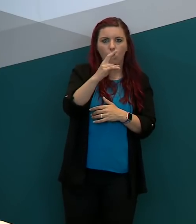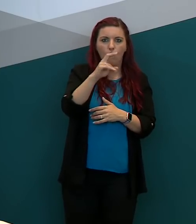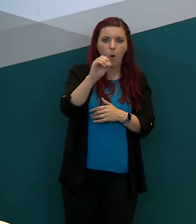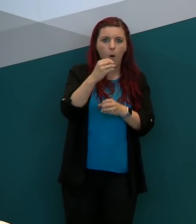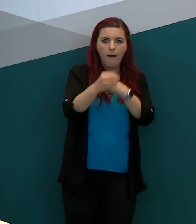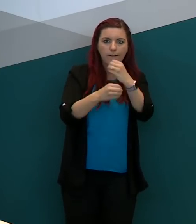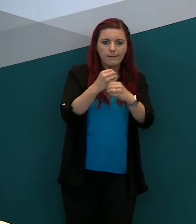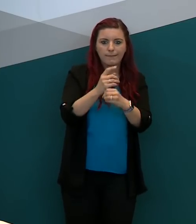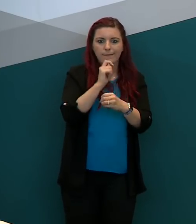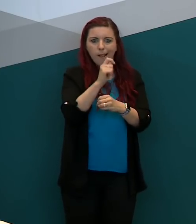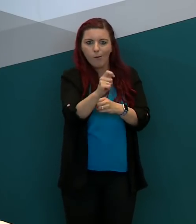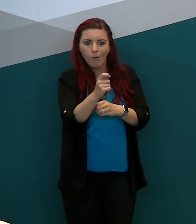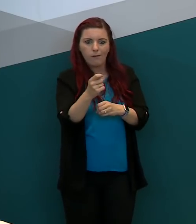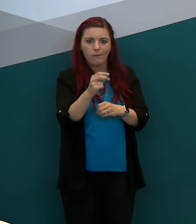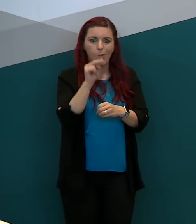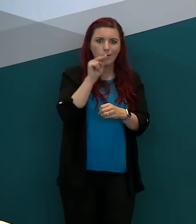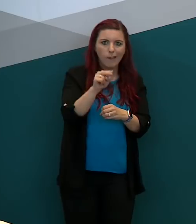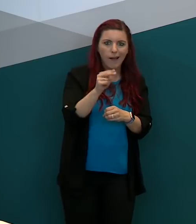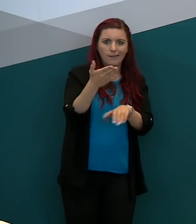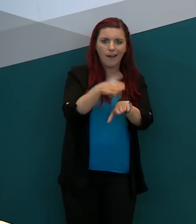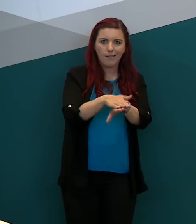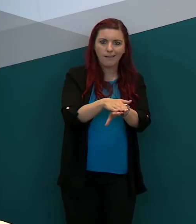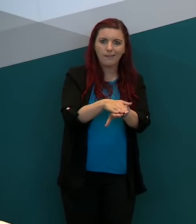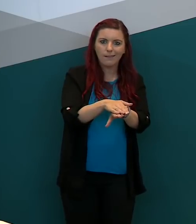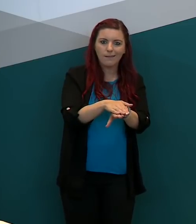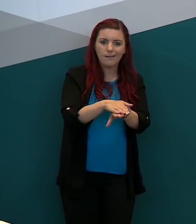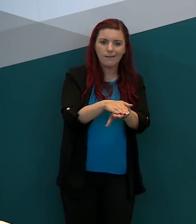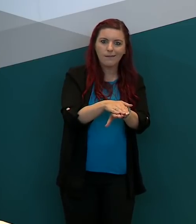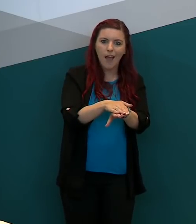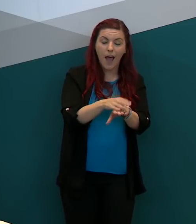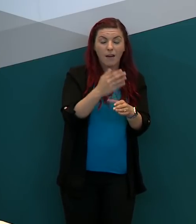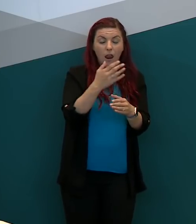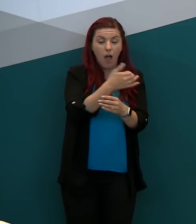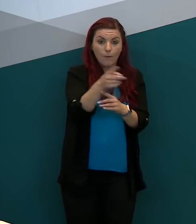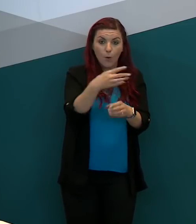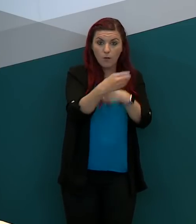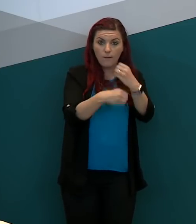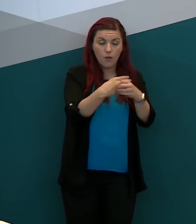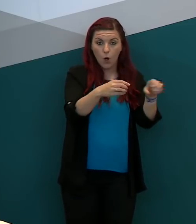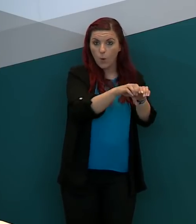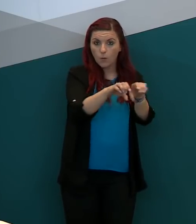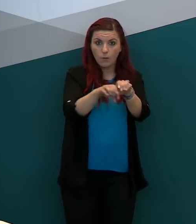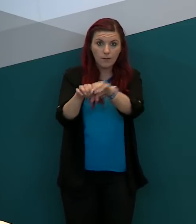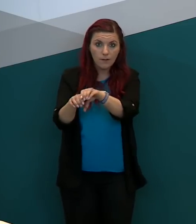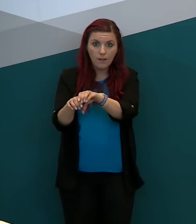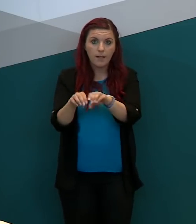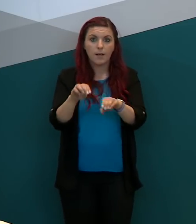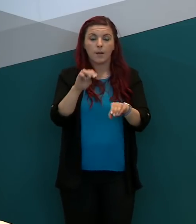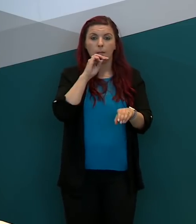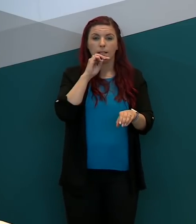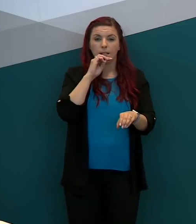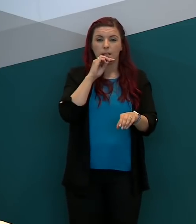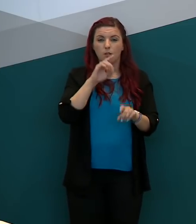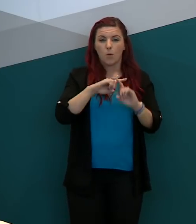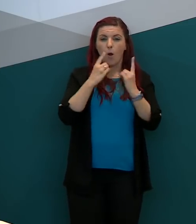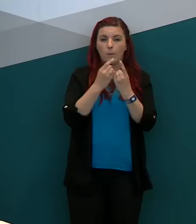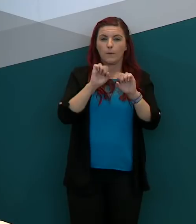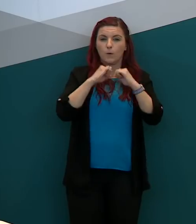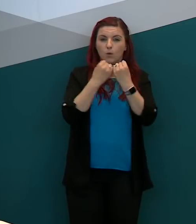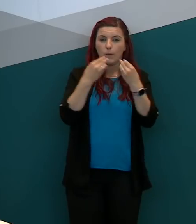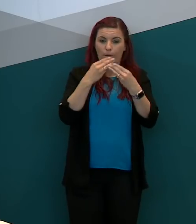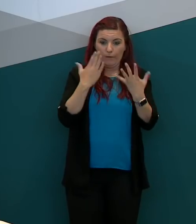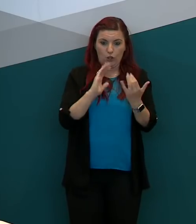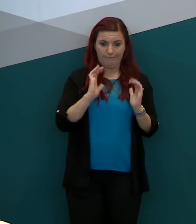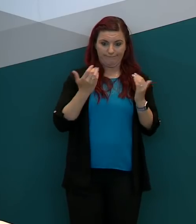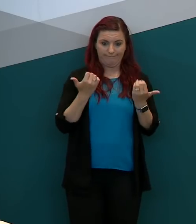and so on to notify, and in some cases those will be closed in any case, which is why the relevant department, the Department of Social Protection, has put in place an arrangement